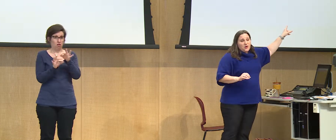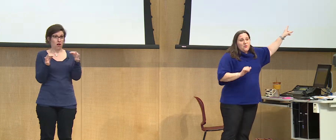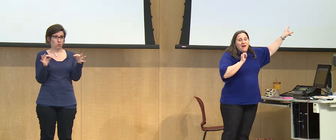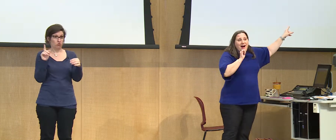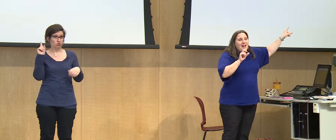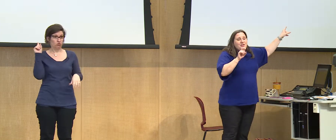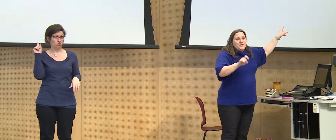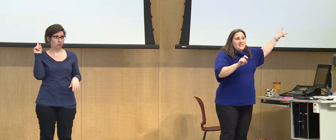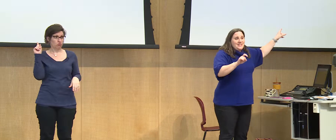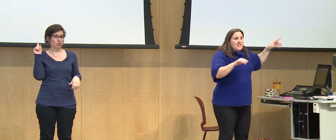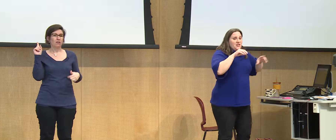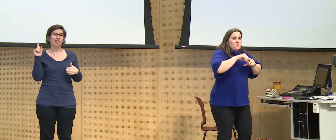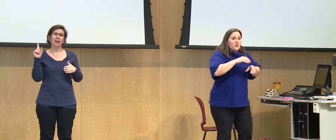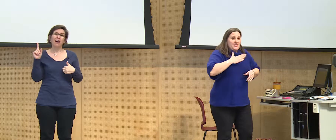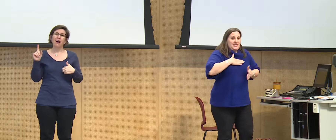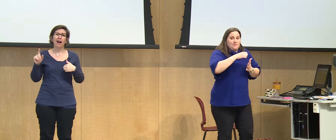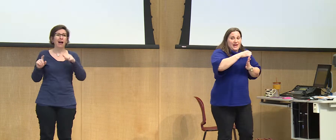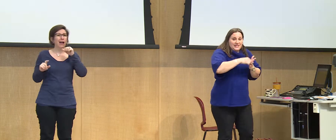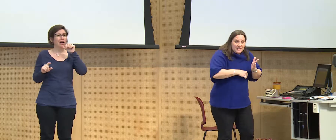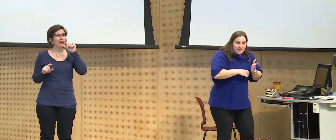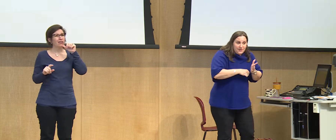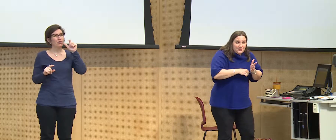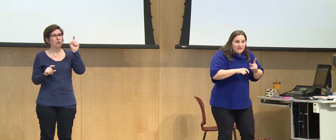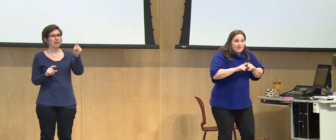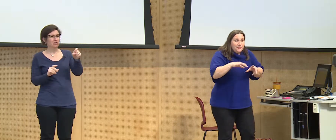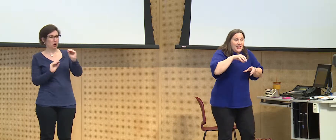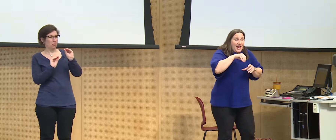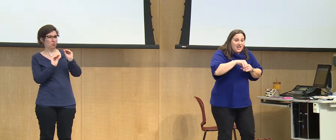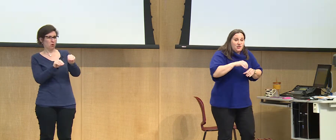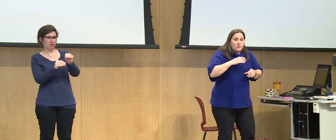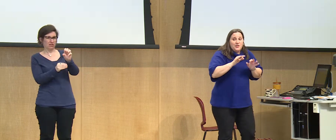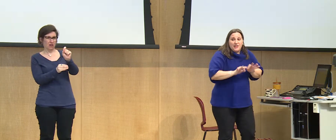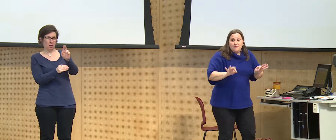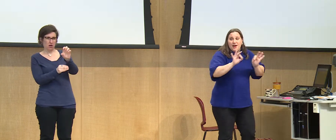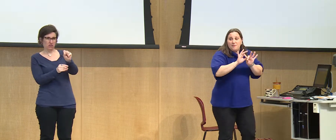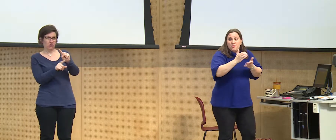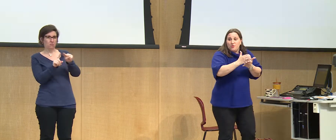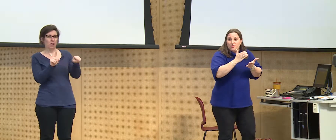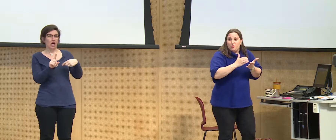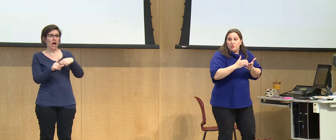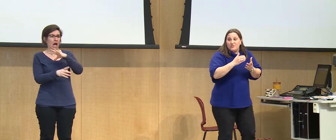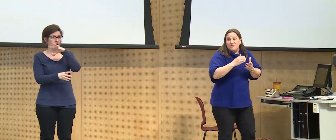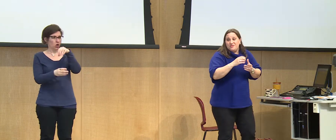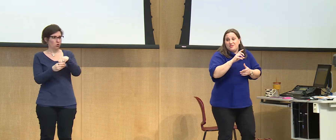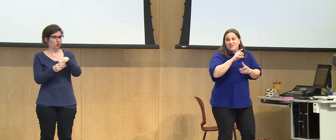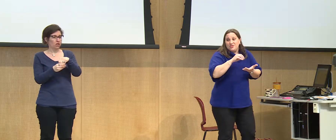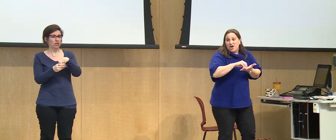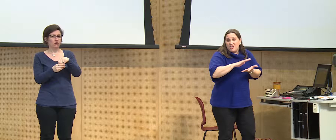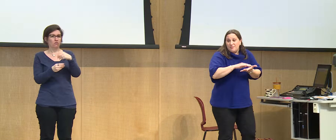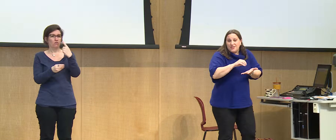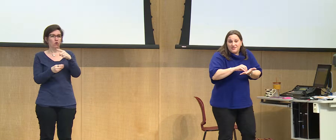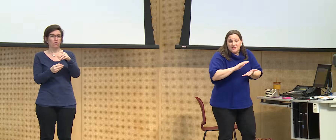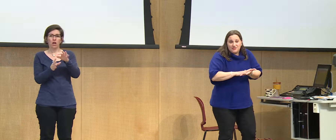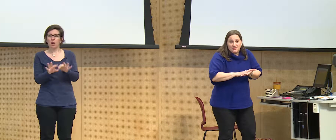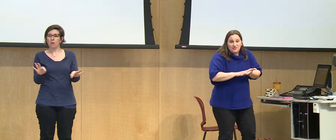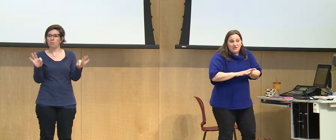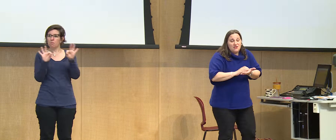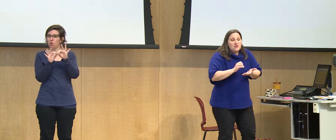So I don't necessarily put this in my syllabus, but I include it in my important course documents,